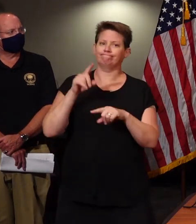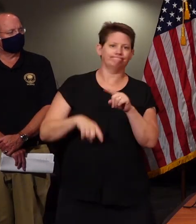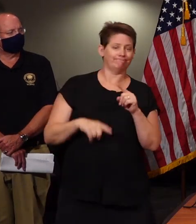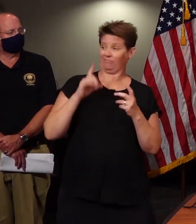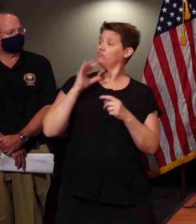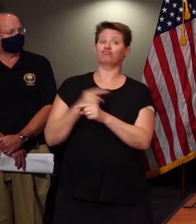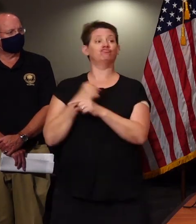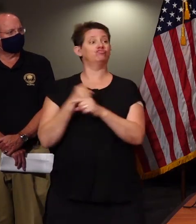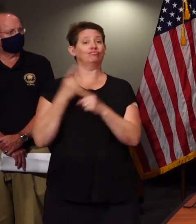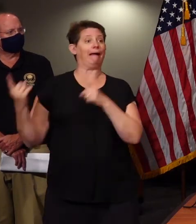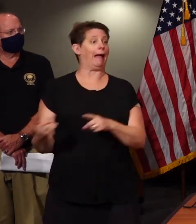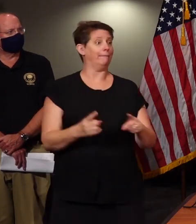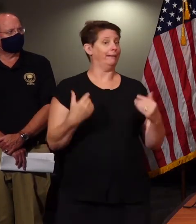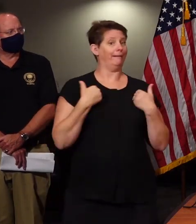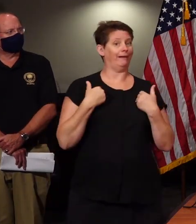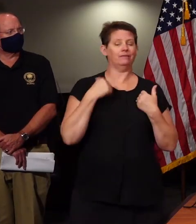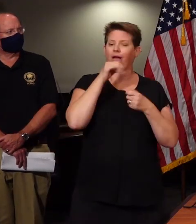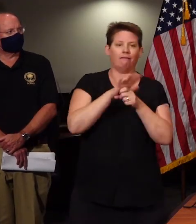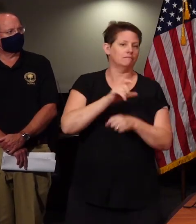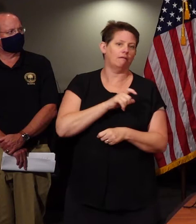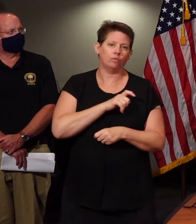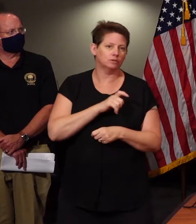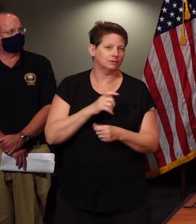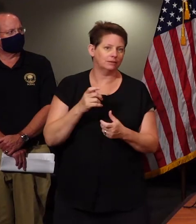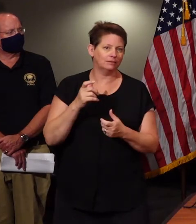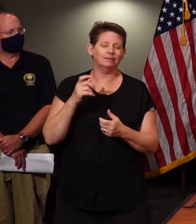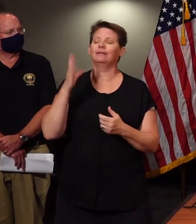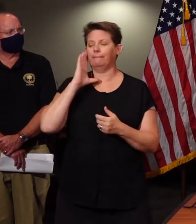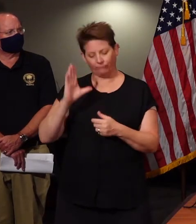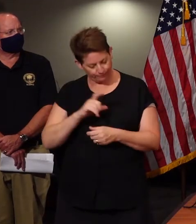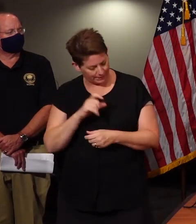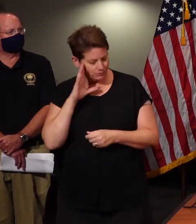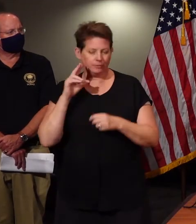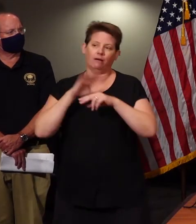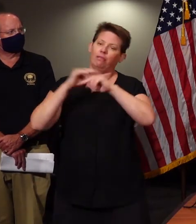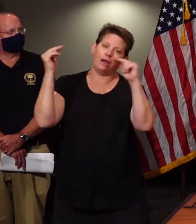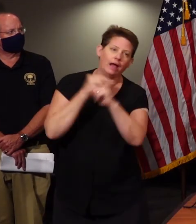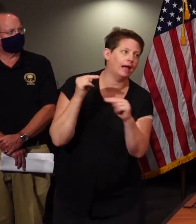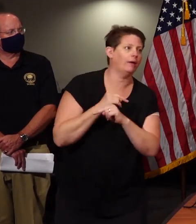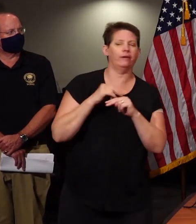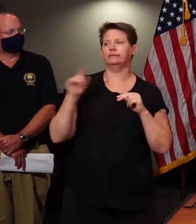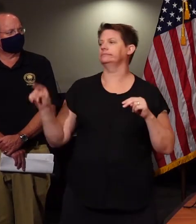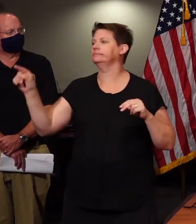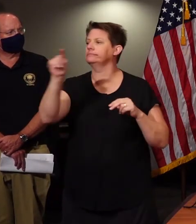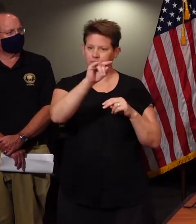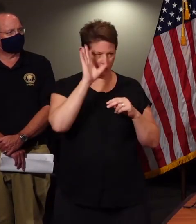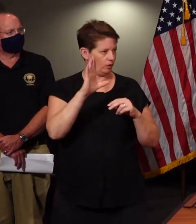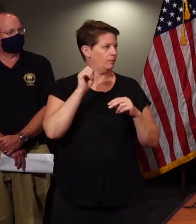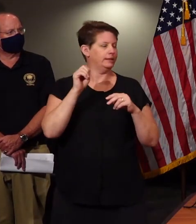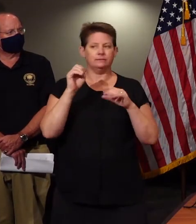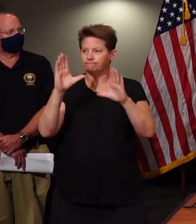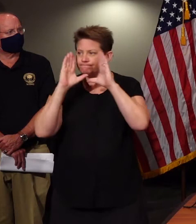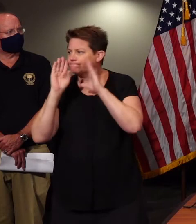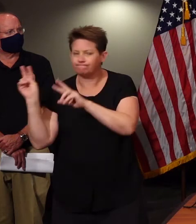occurrences that we have going on in the state. We're going to be all over the highways, the highway patrol. Law enforcement is on alert,